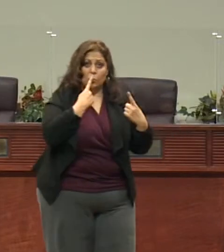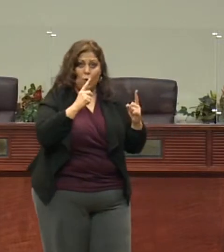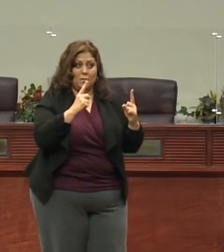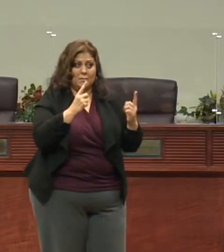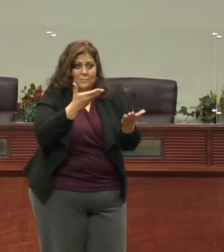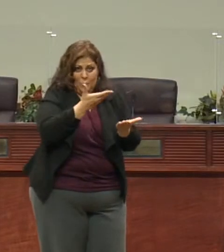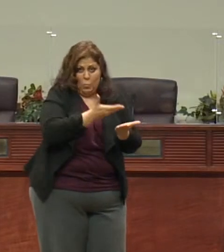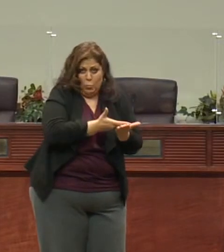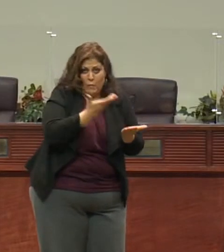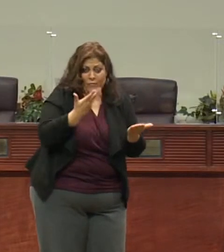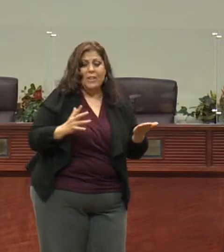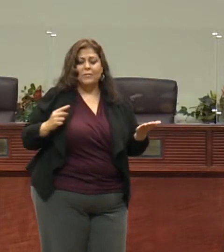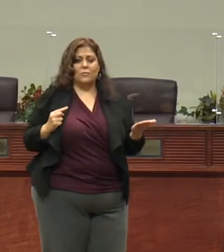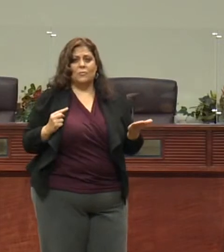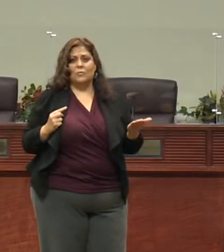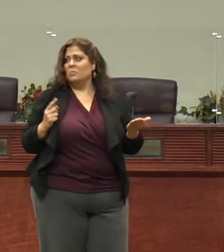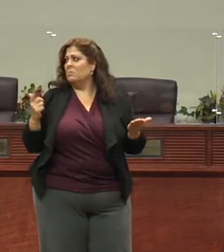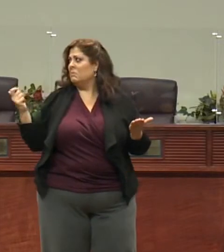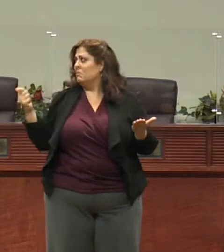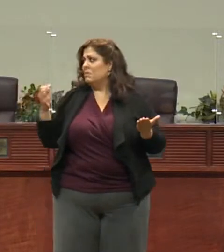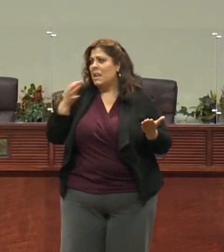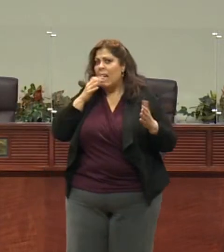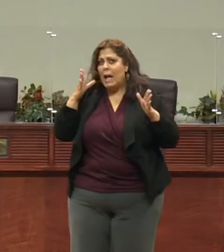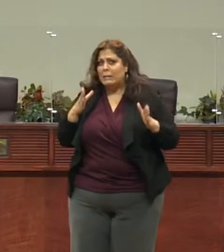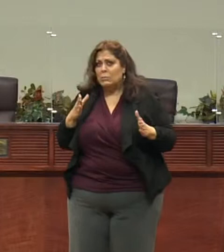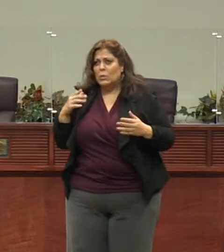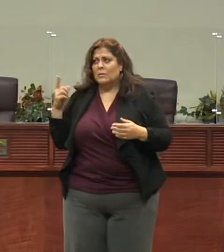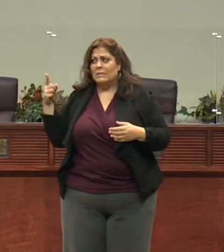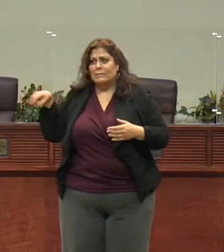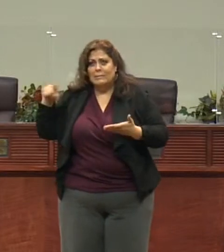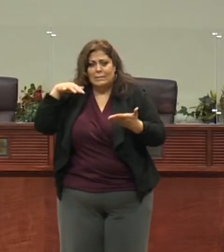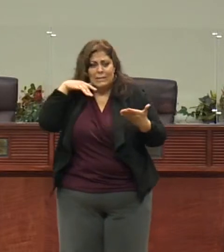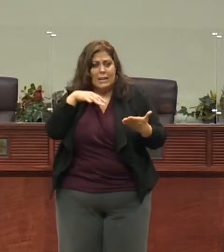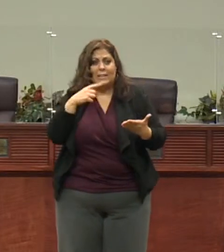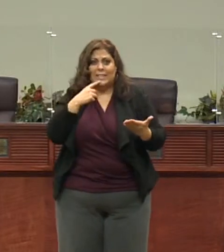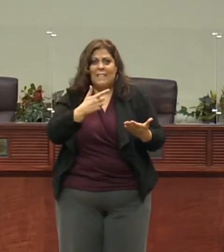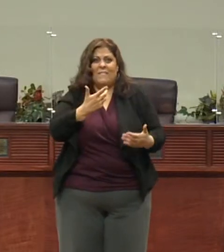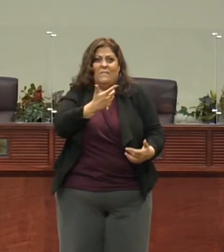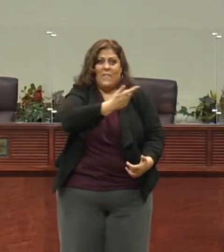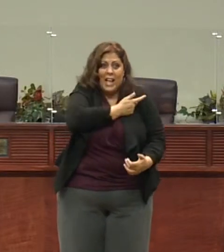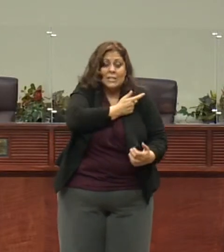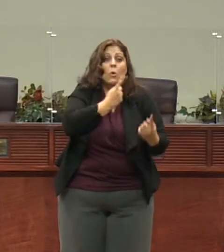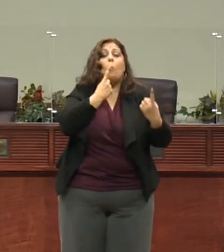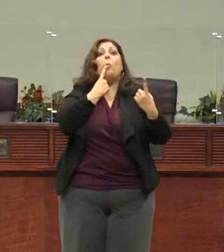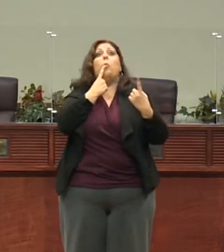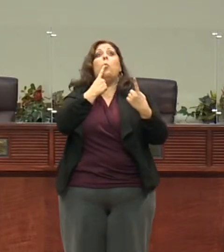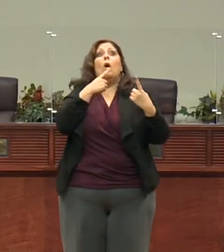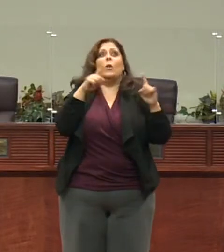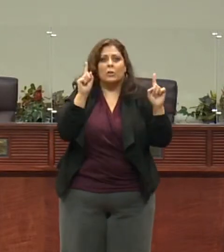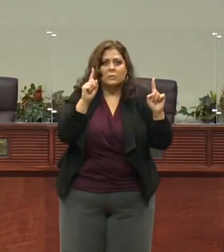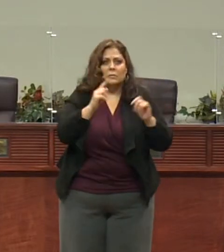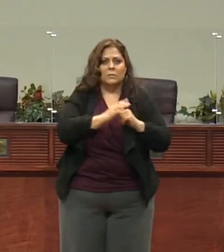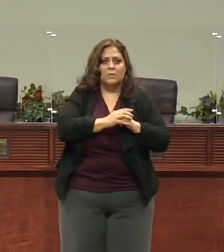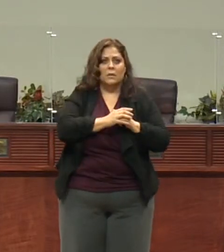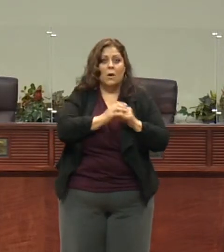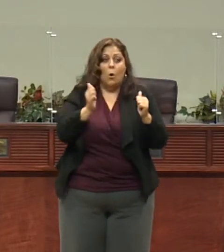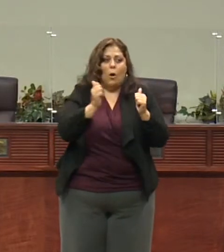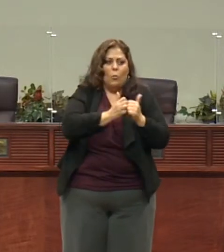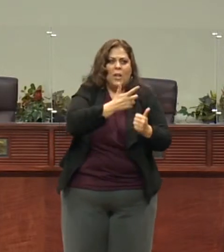these physicians, these experts tell you that the vaccine works. You're better off with it than without